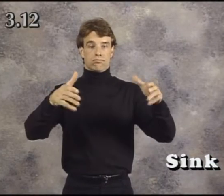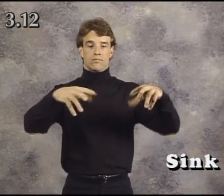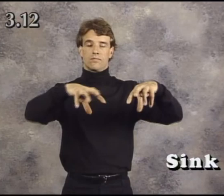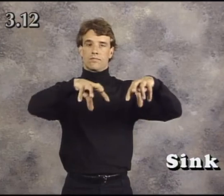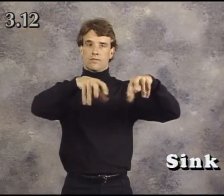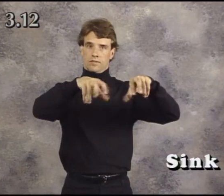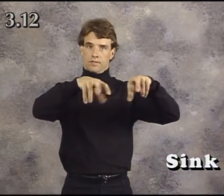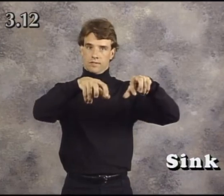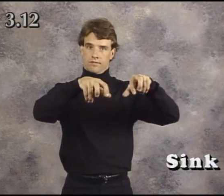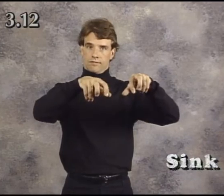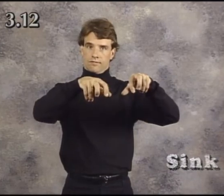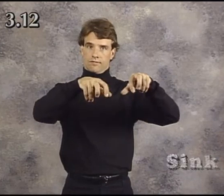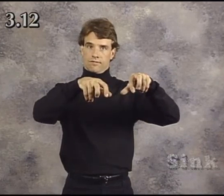Sink.